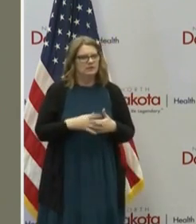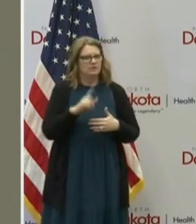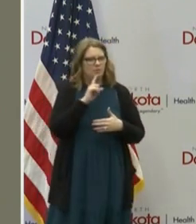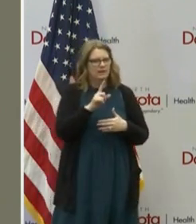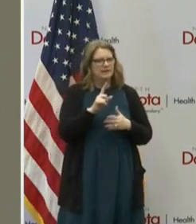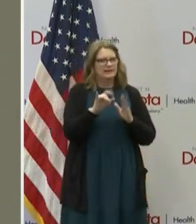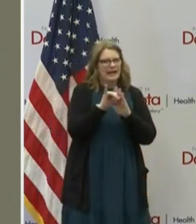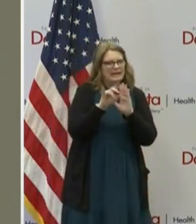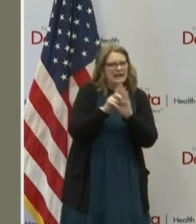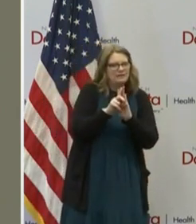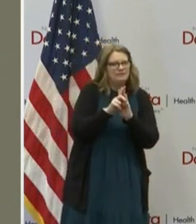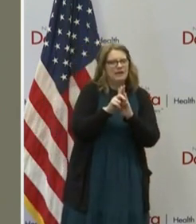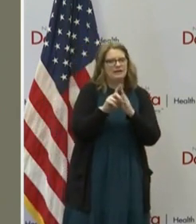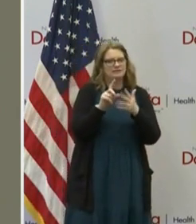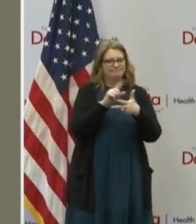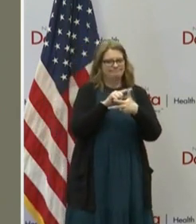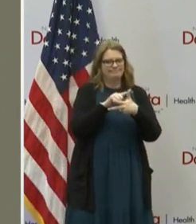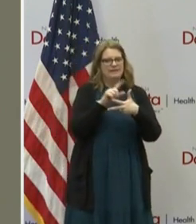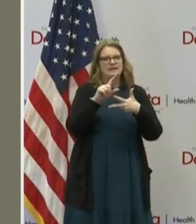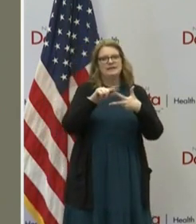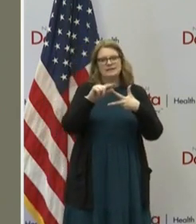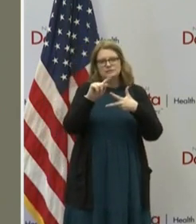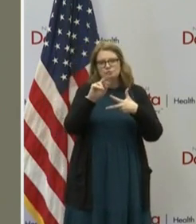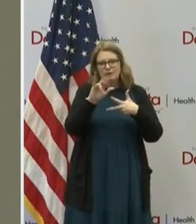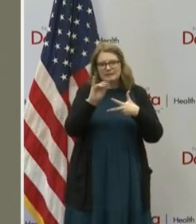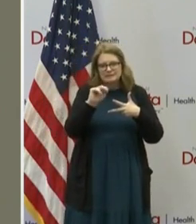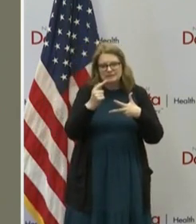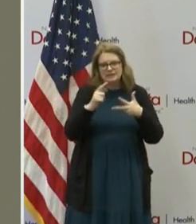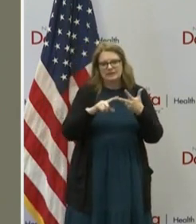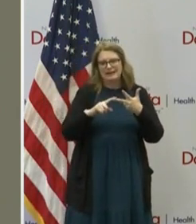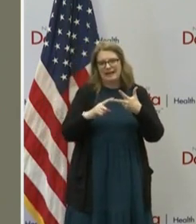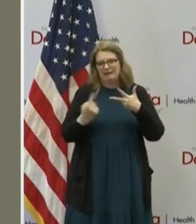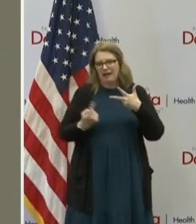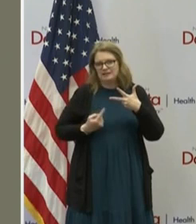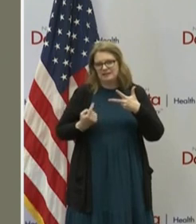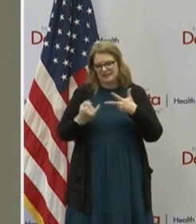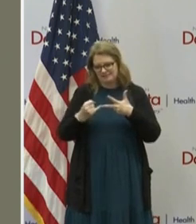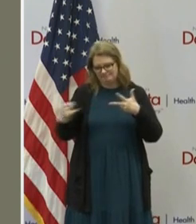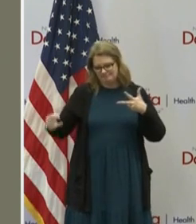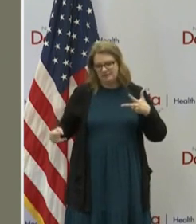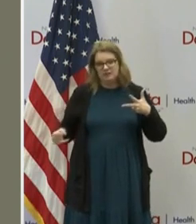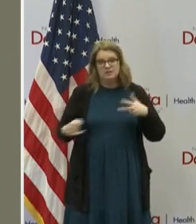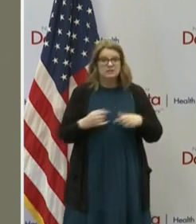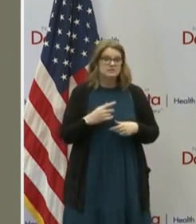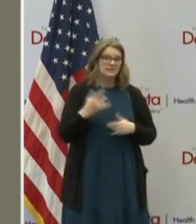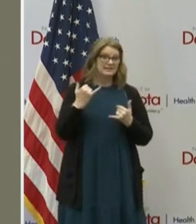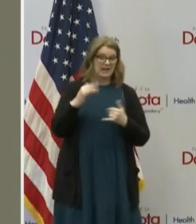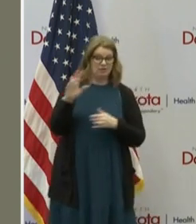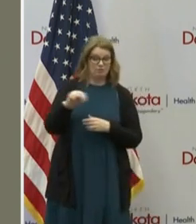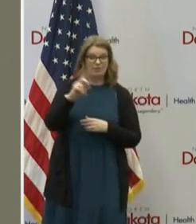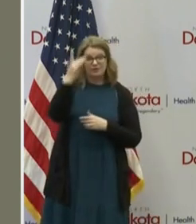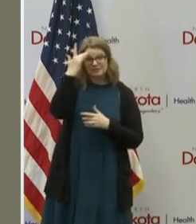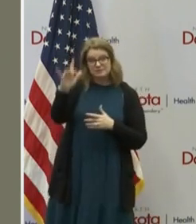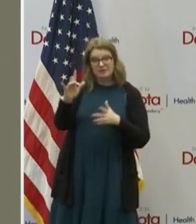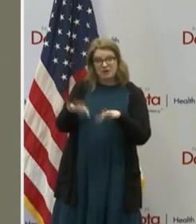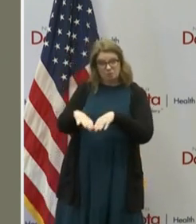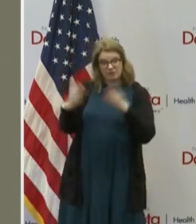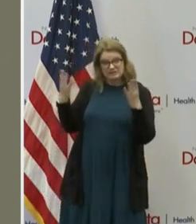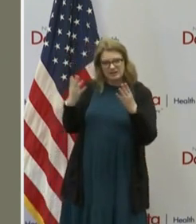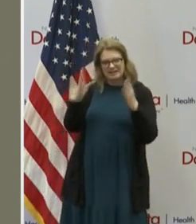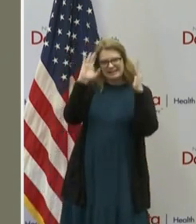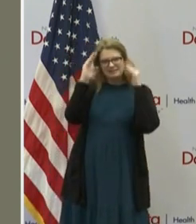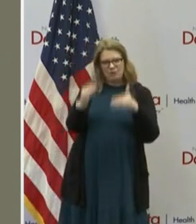identifying, tracing, and then isolating. And again, so our whole North Dakota Smart Restart is built around this,